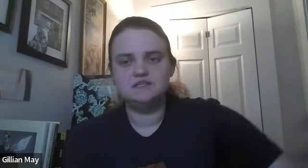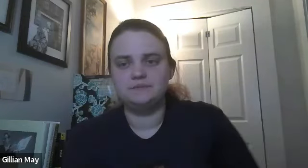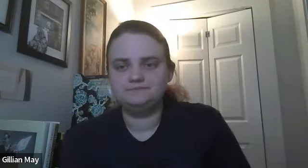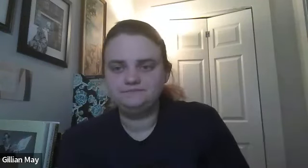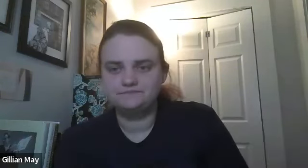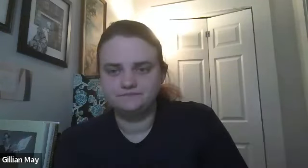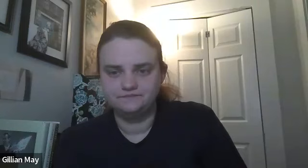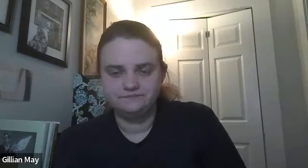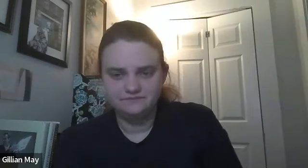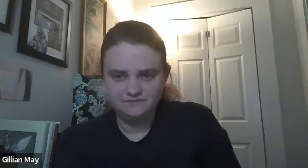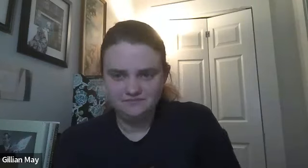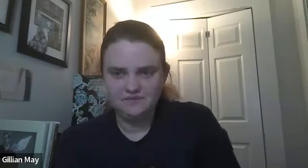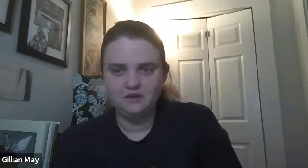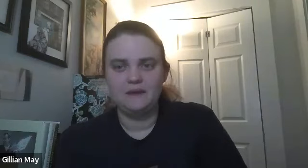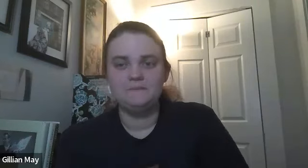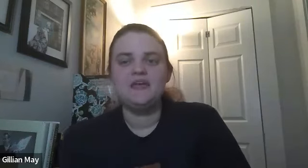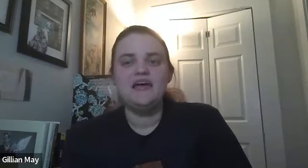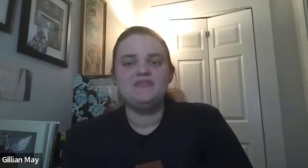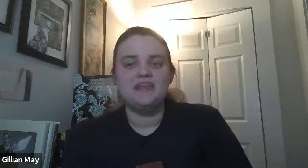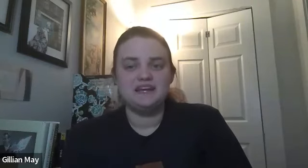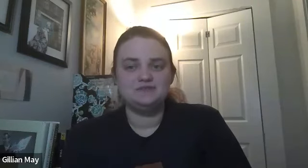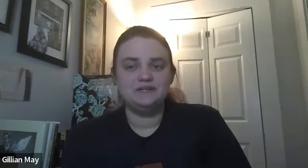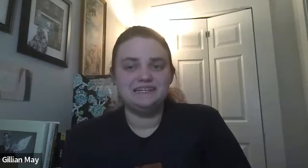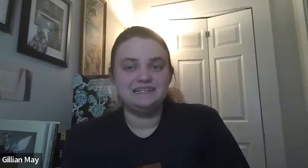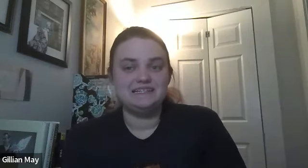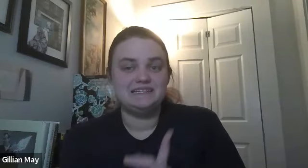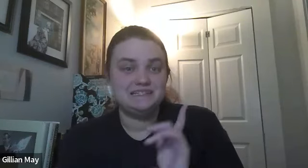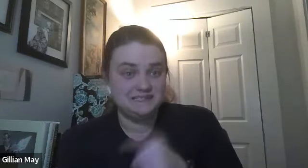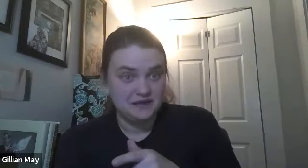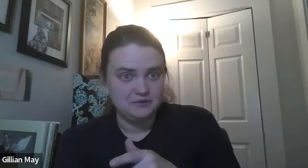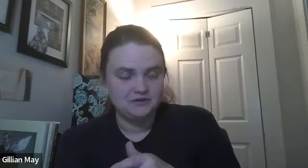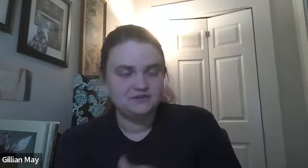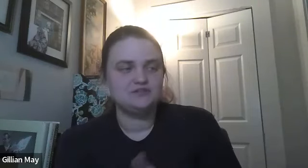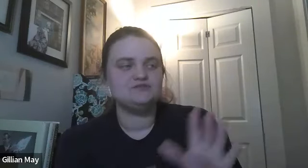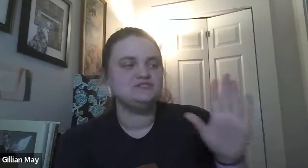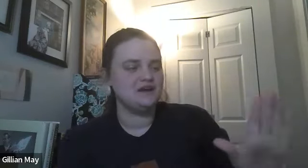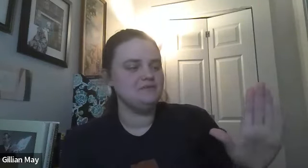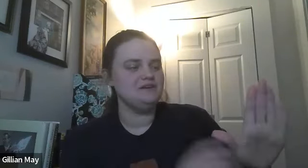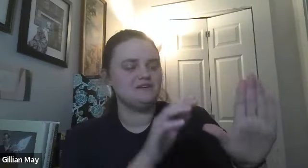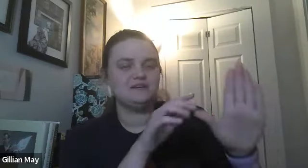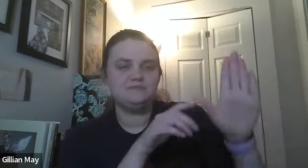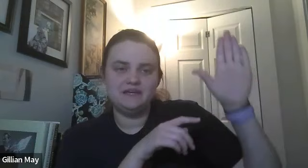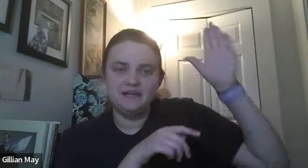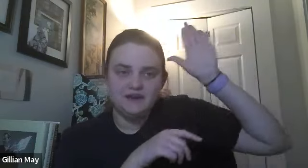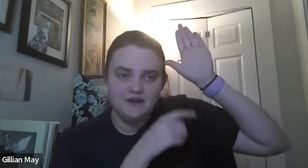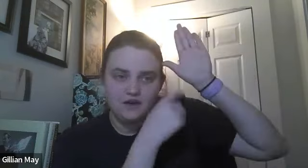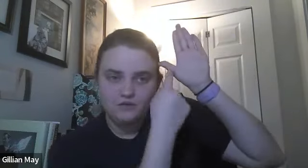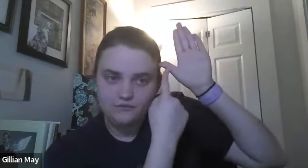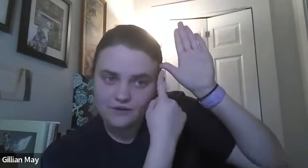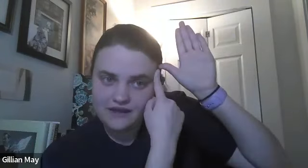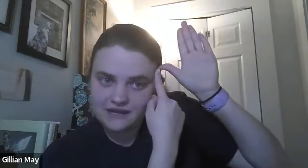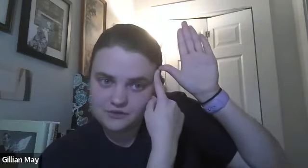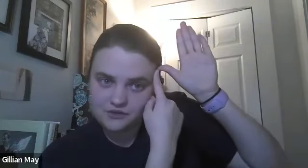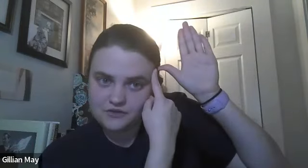me. Okay, the next one is stubborn. So stubborn is going to be full hand with your thumb